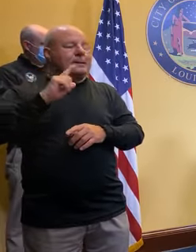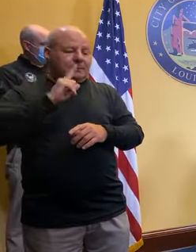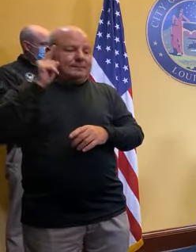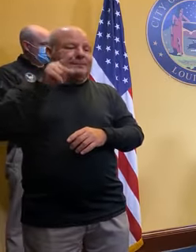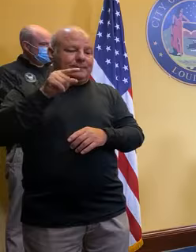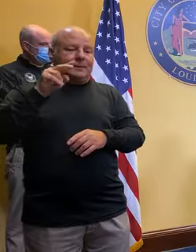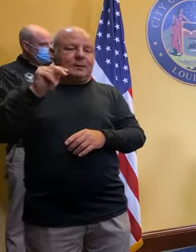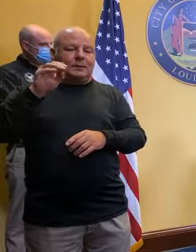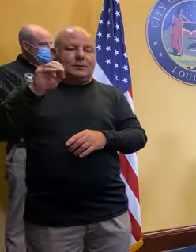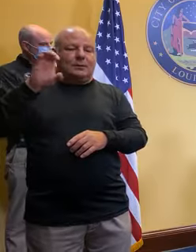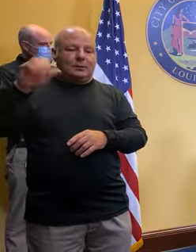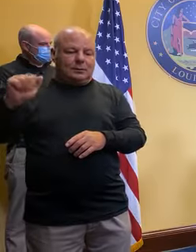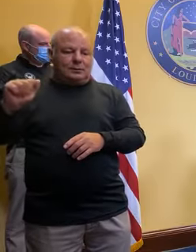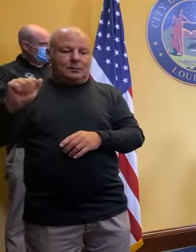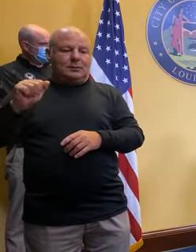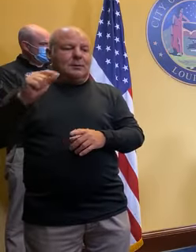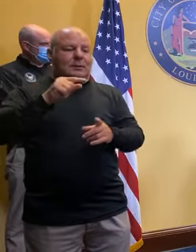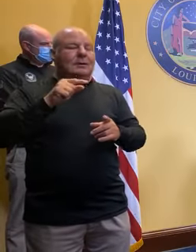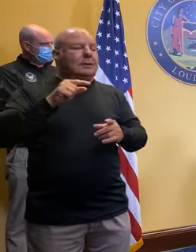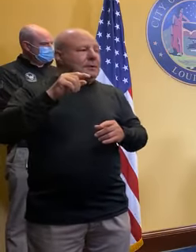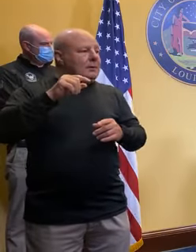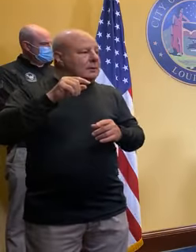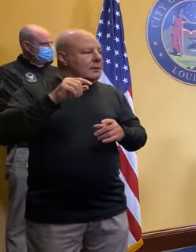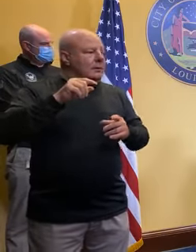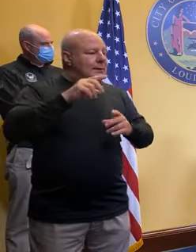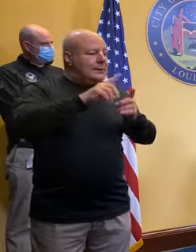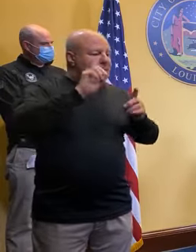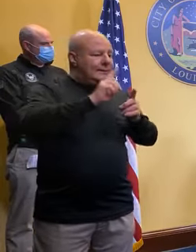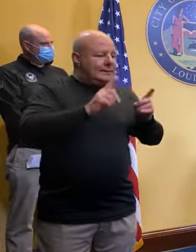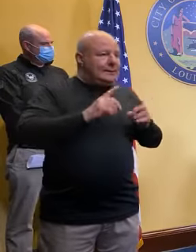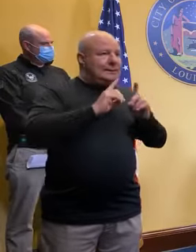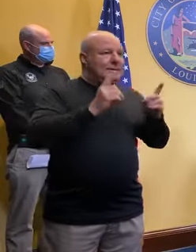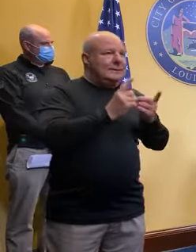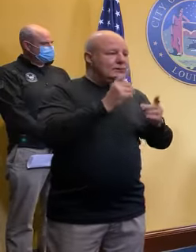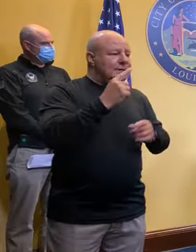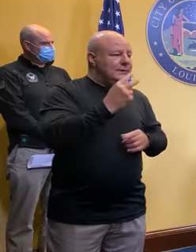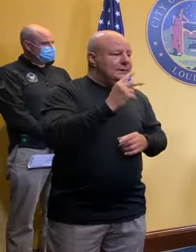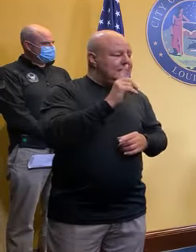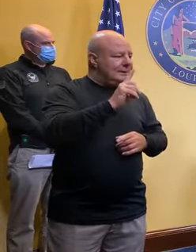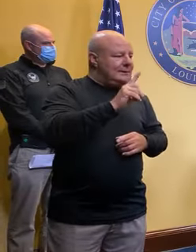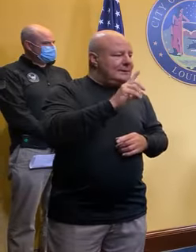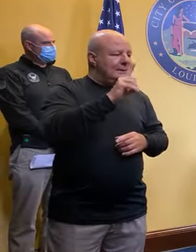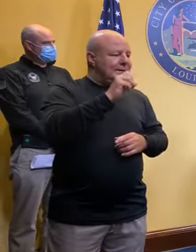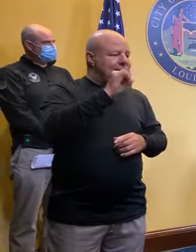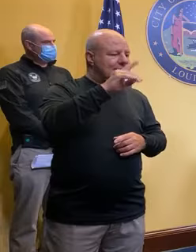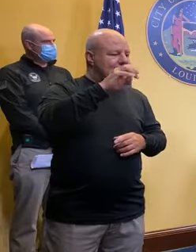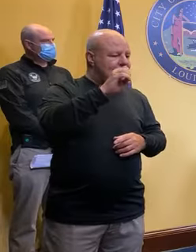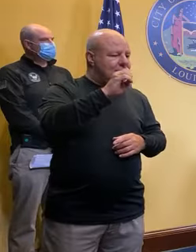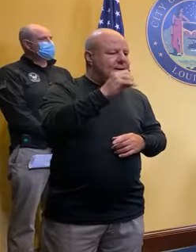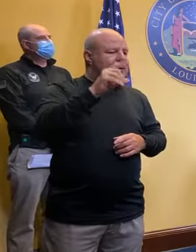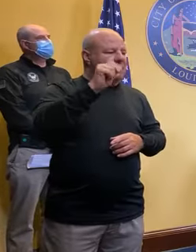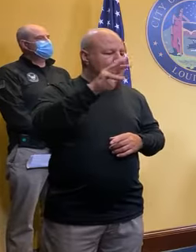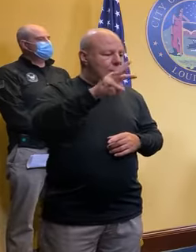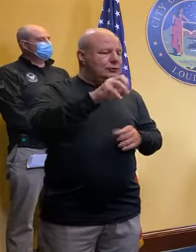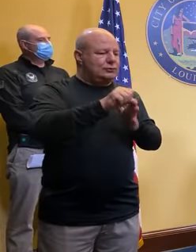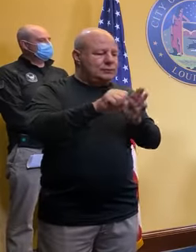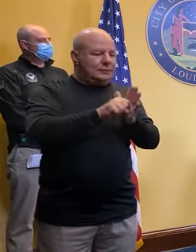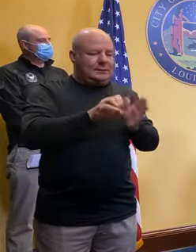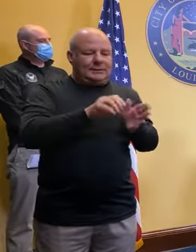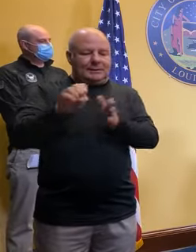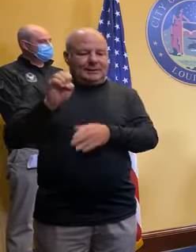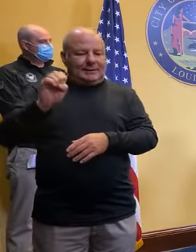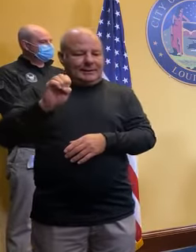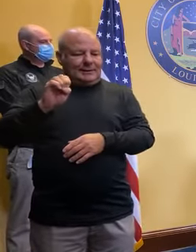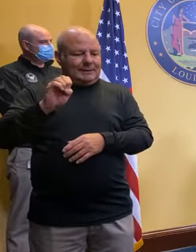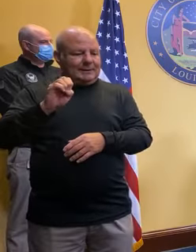It'll be at Noka, Homer Plessy Way. District D will be the intersection of Desire and Law Streets. District E,